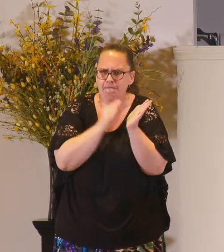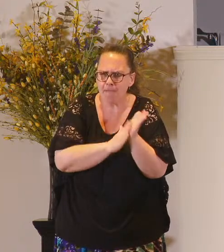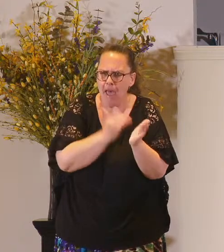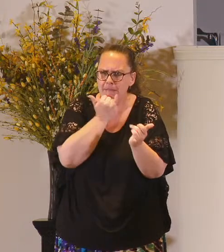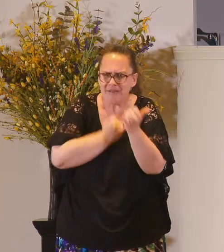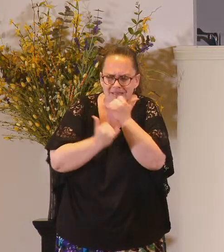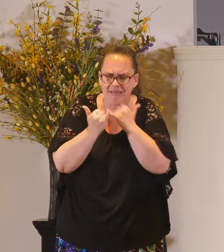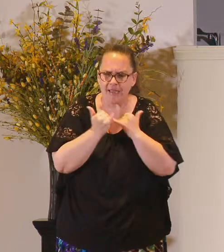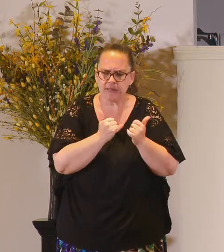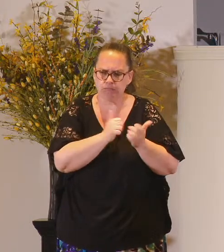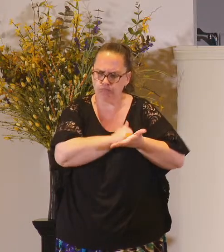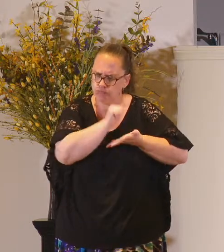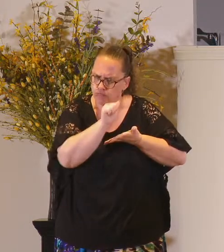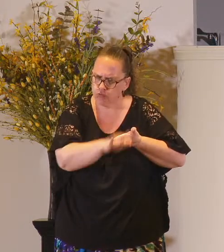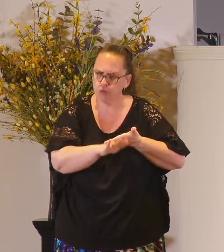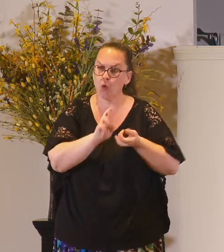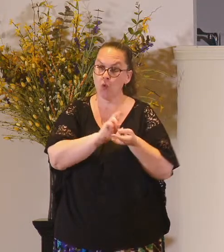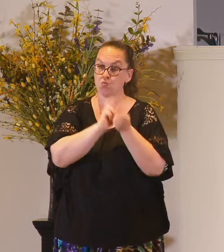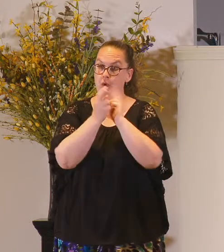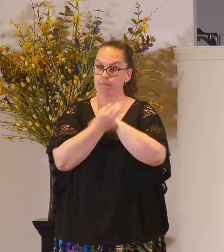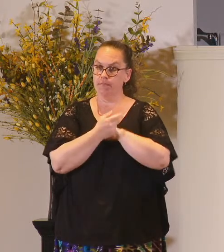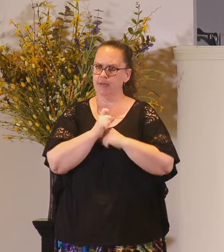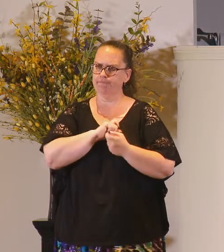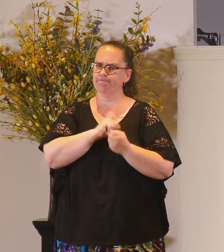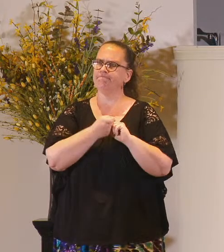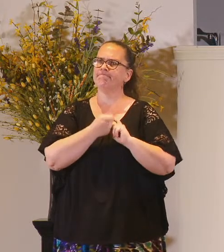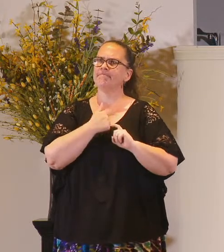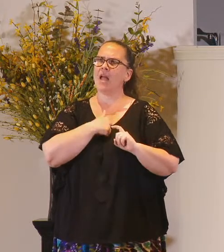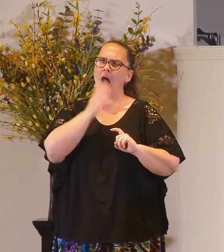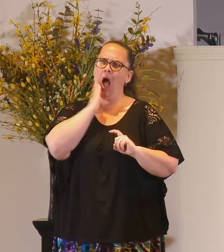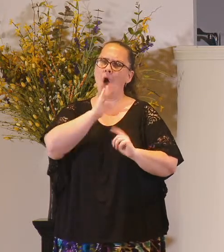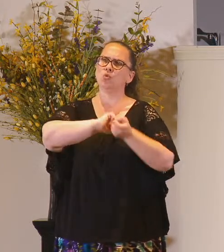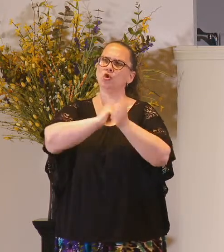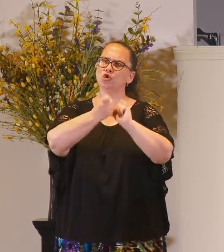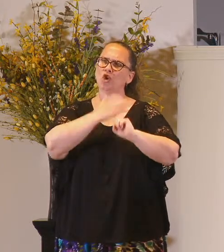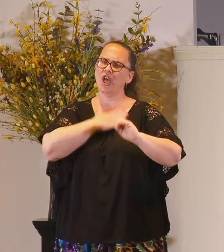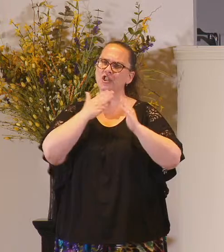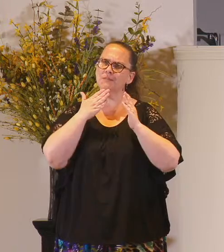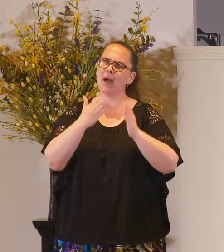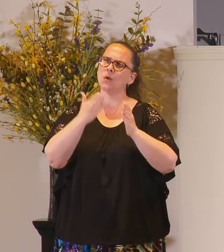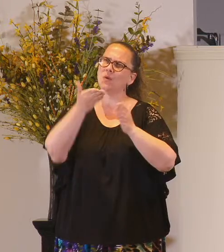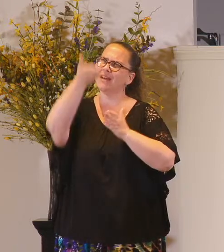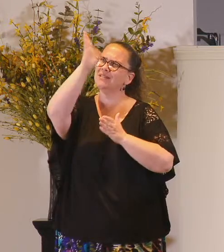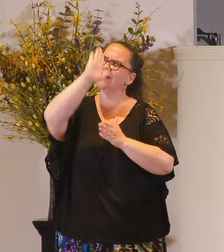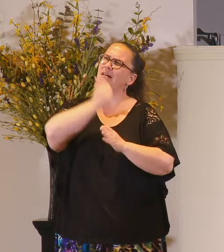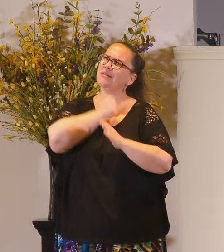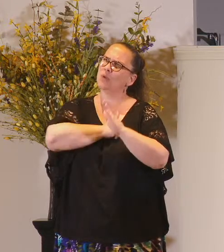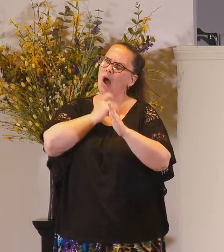repent of it and acknowledge it before God and confess it to one another,